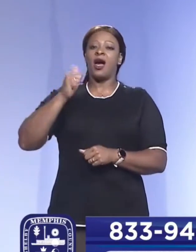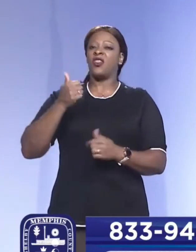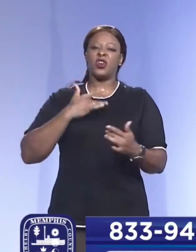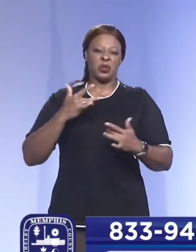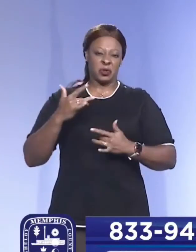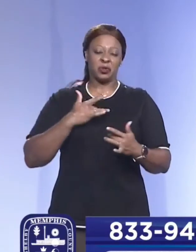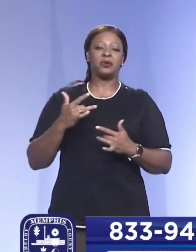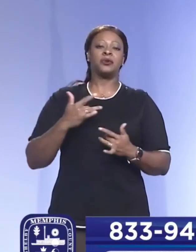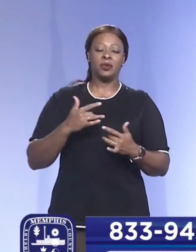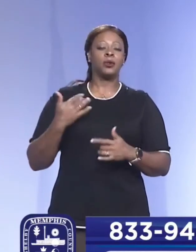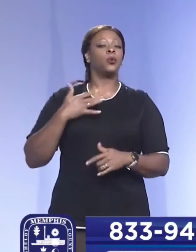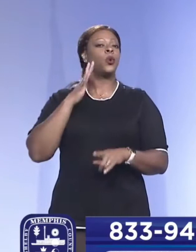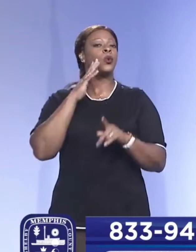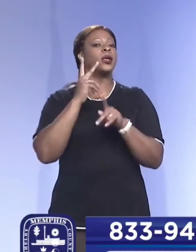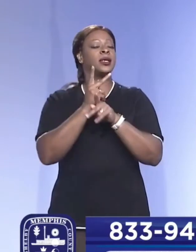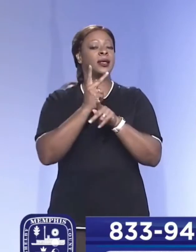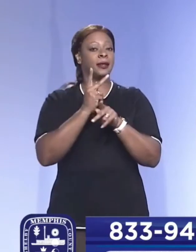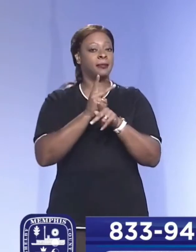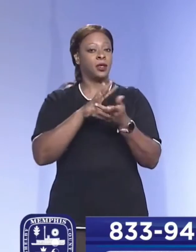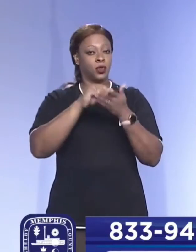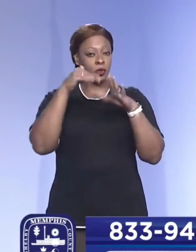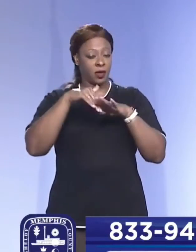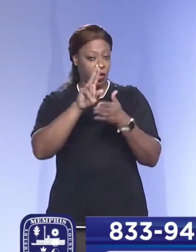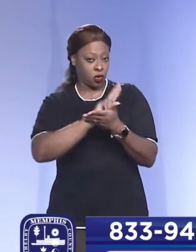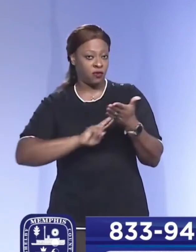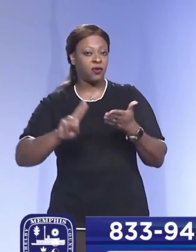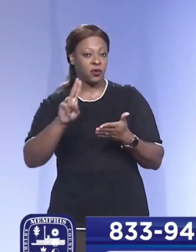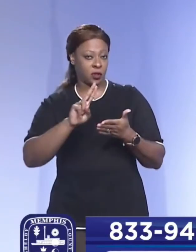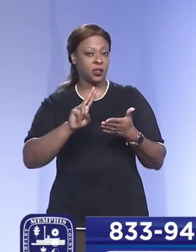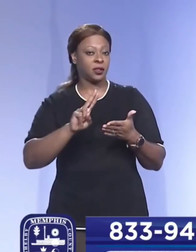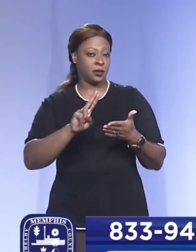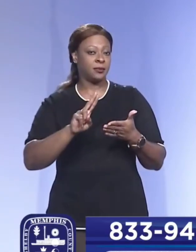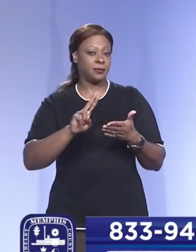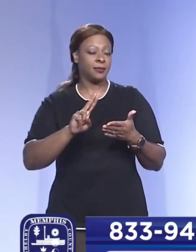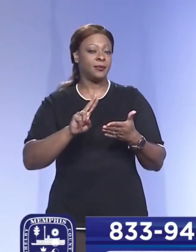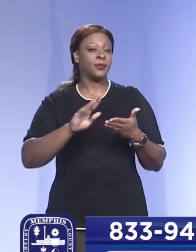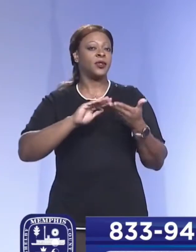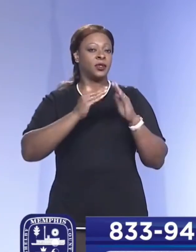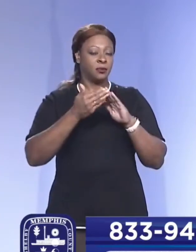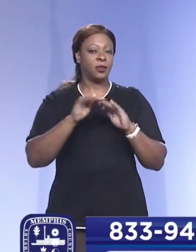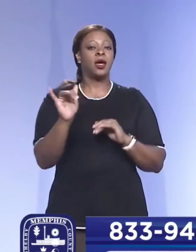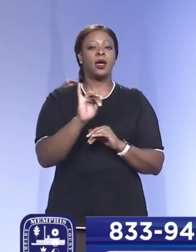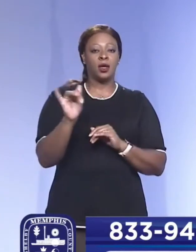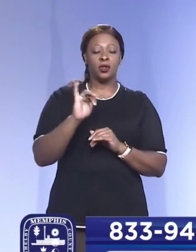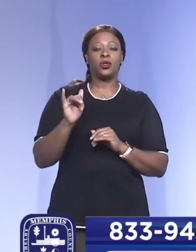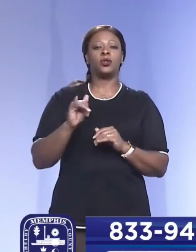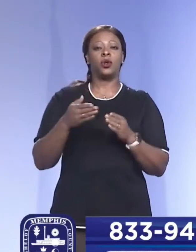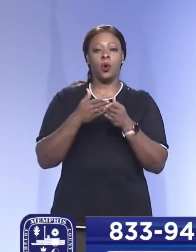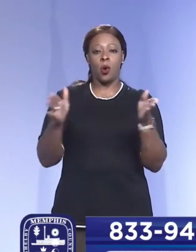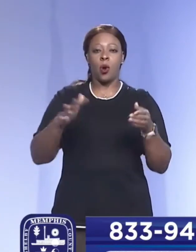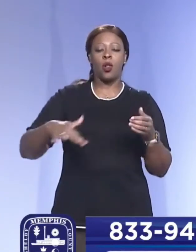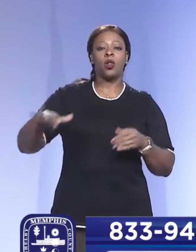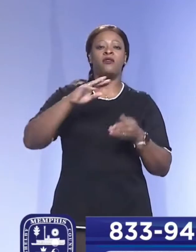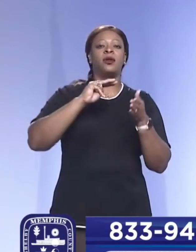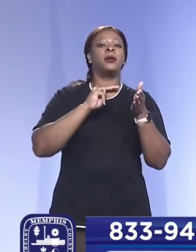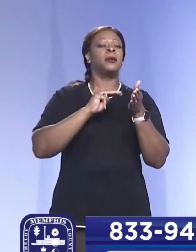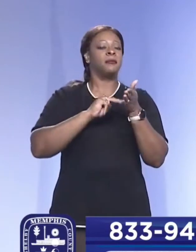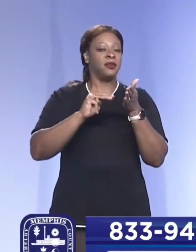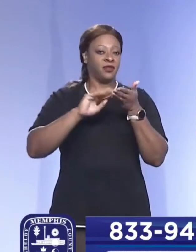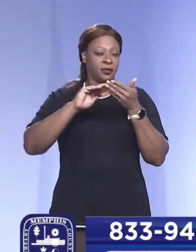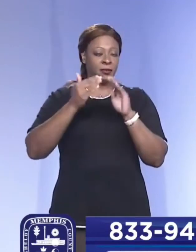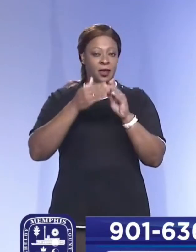concerns. We will keep our students, the university community, as well as the broader Memphis community